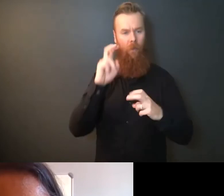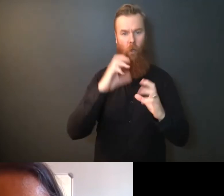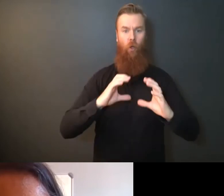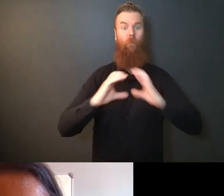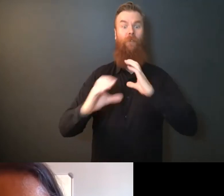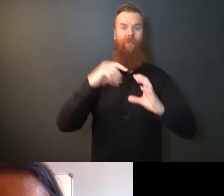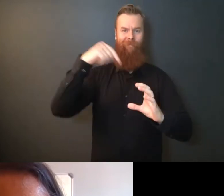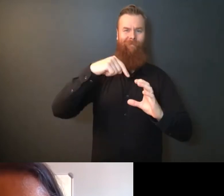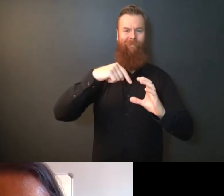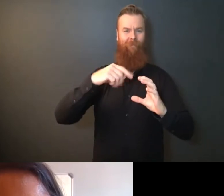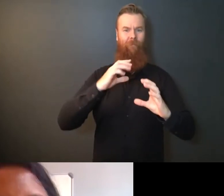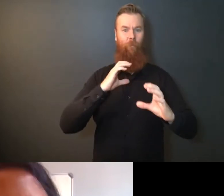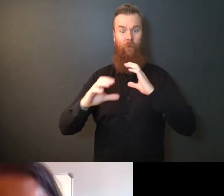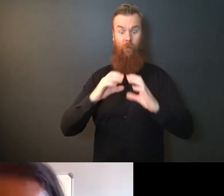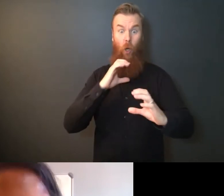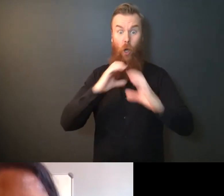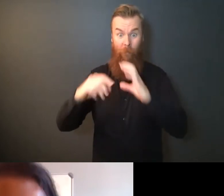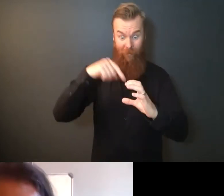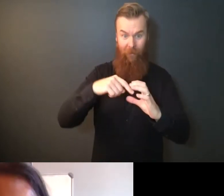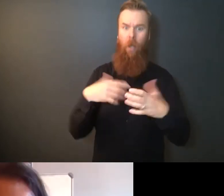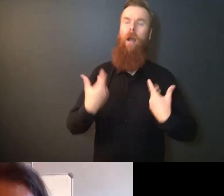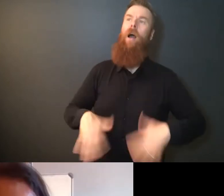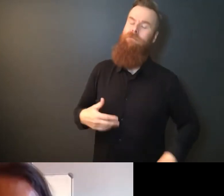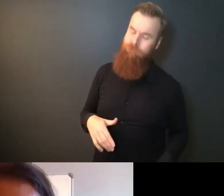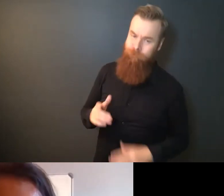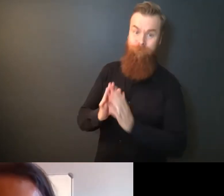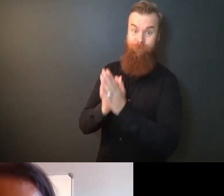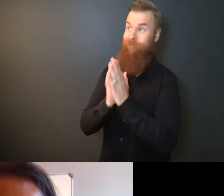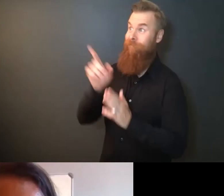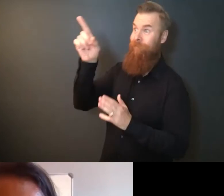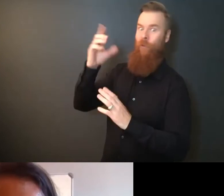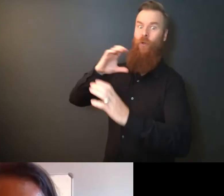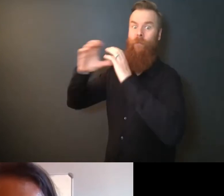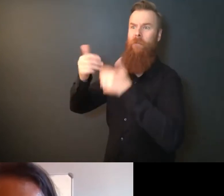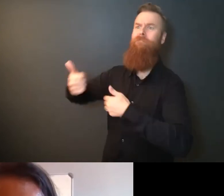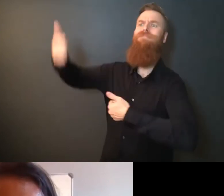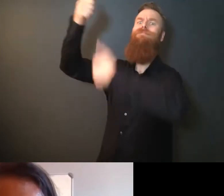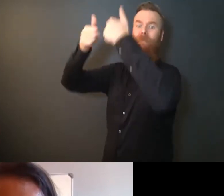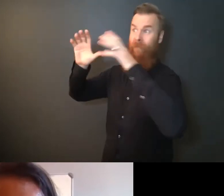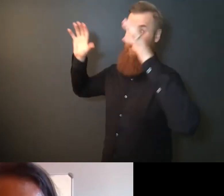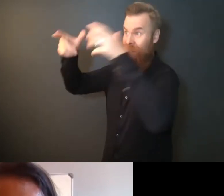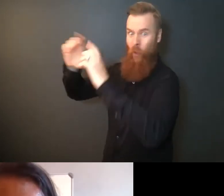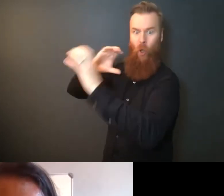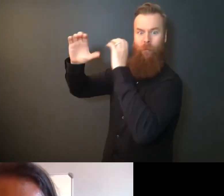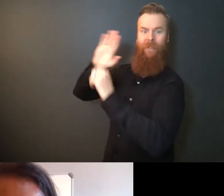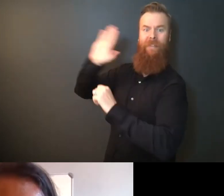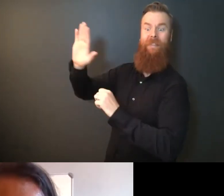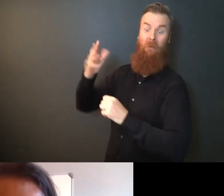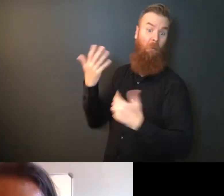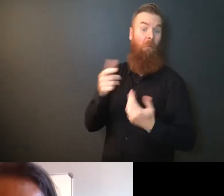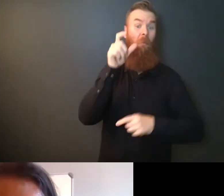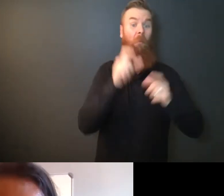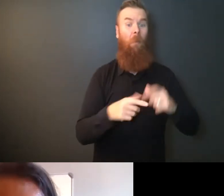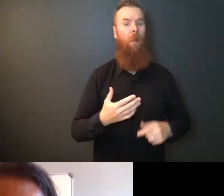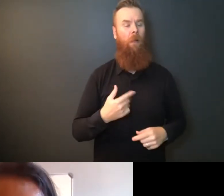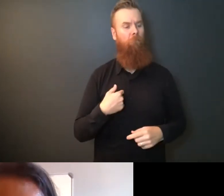of collective communication. So sort of, we are about this, we are for this, this is what we are against, and this is what we're